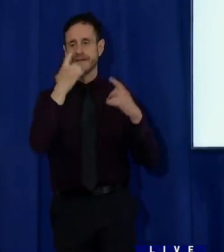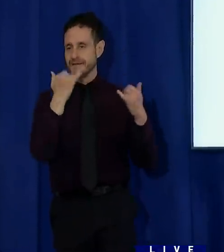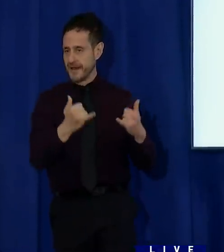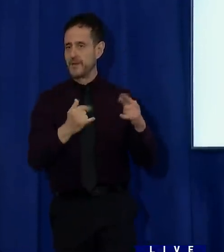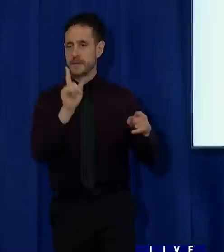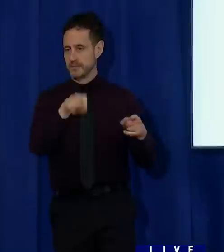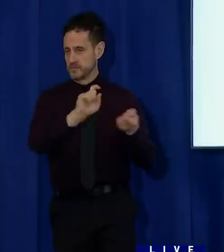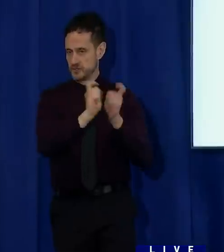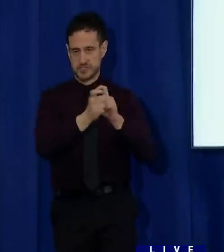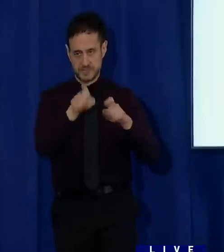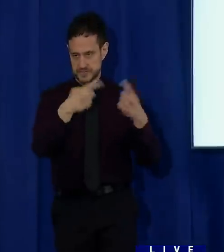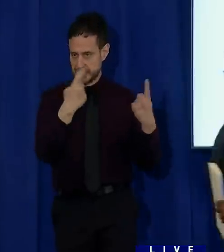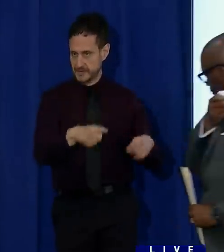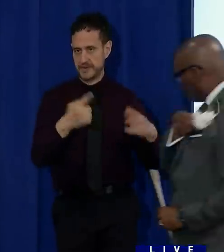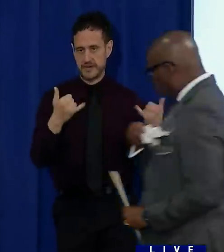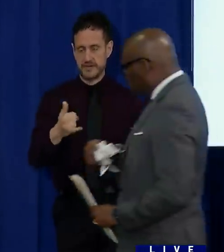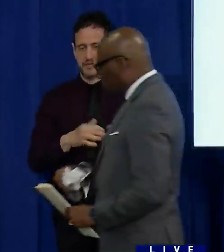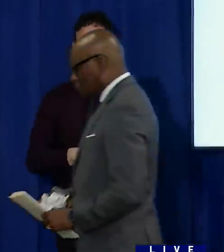in as well?